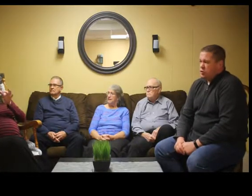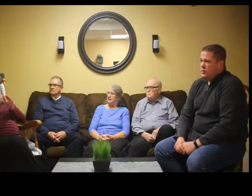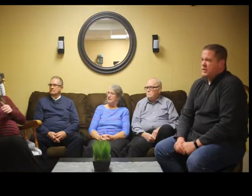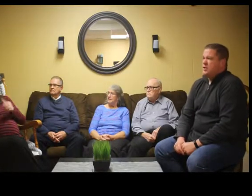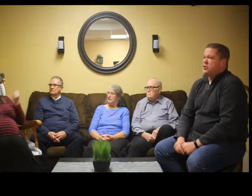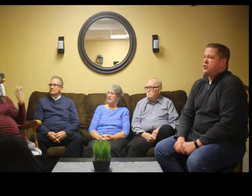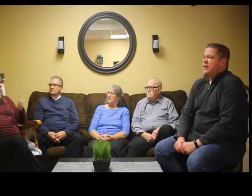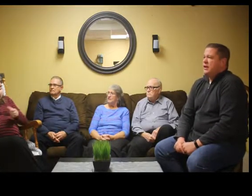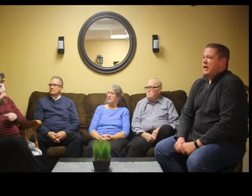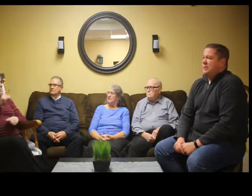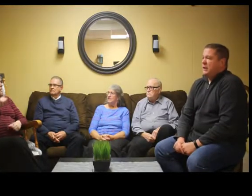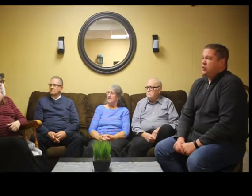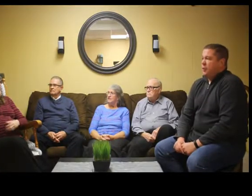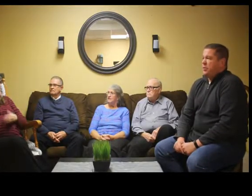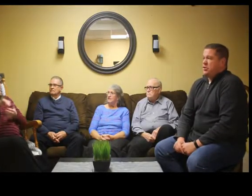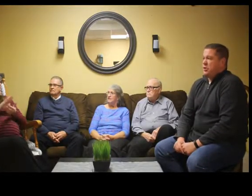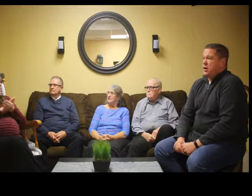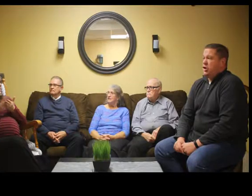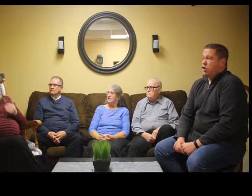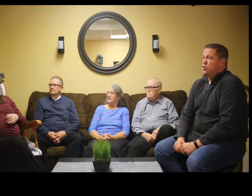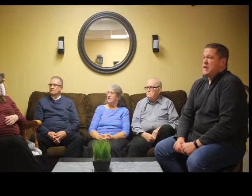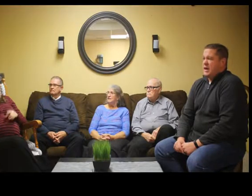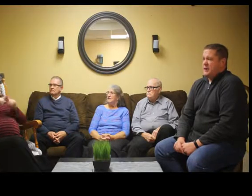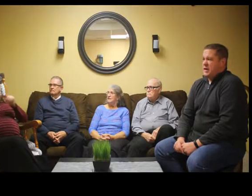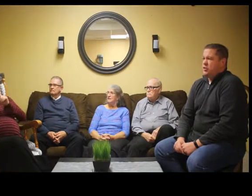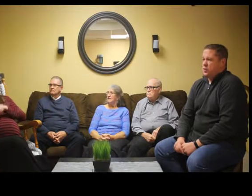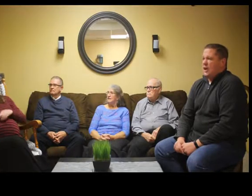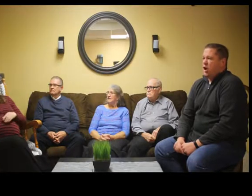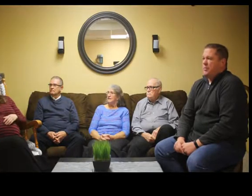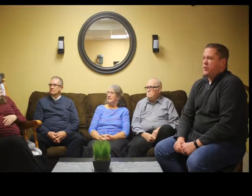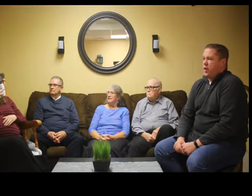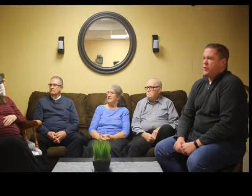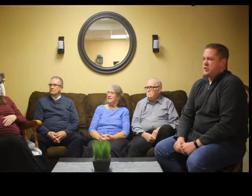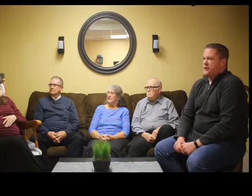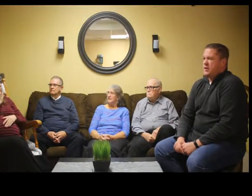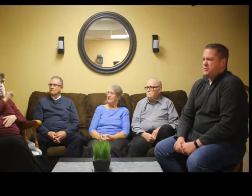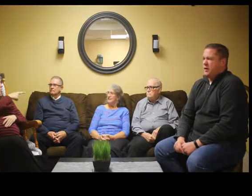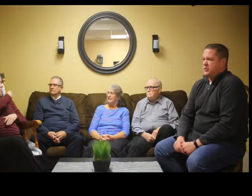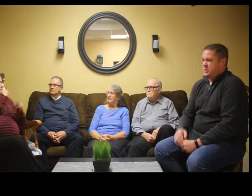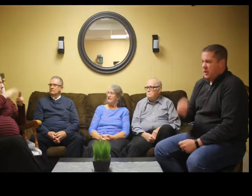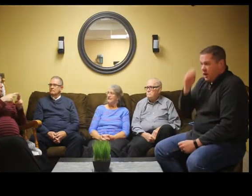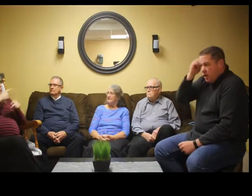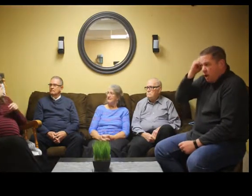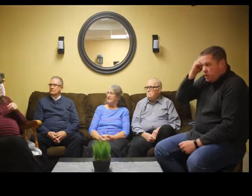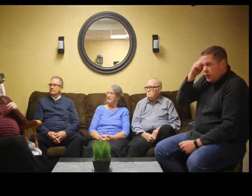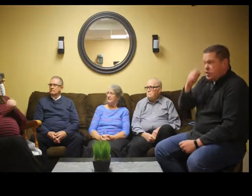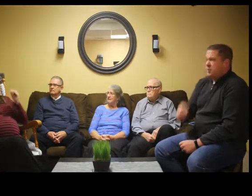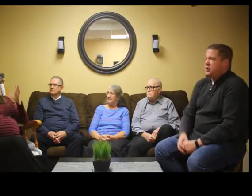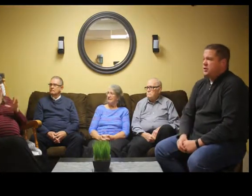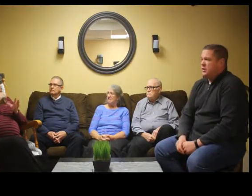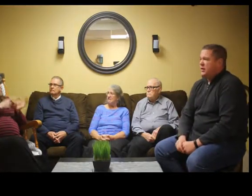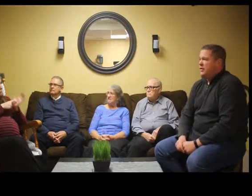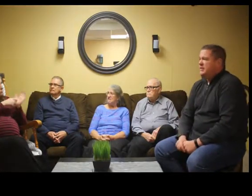with teachers, and many interpreters used ASL, so that helped me with all those different experiences. Also, as you mentioned, the